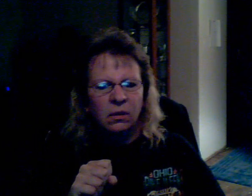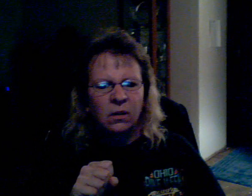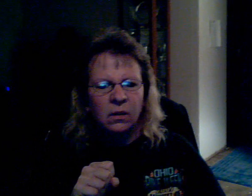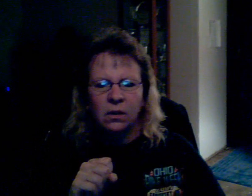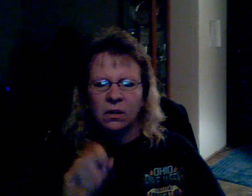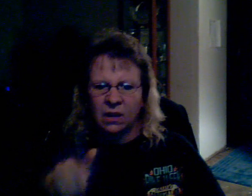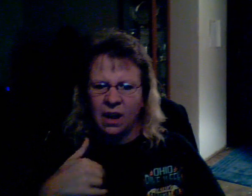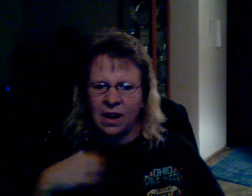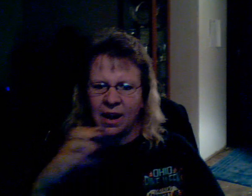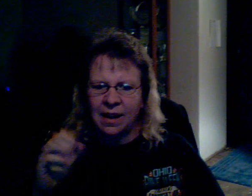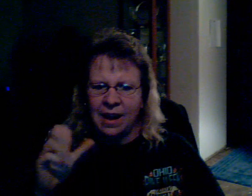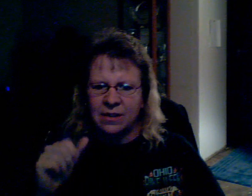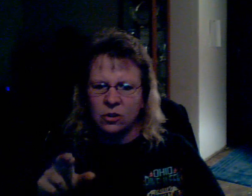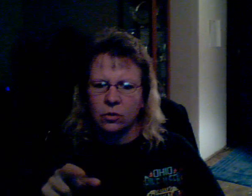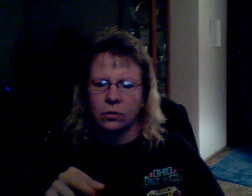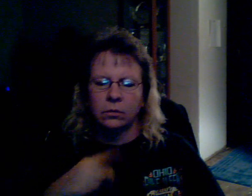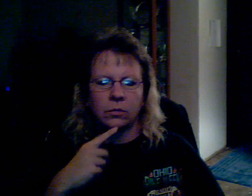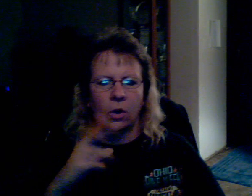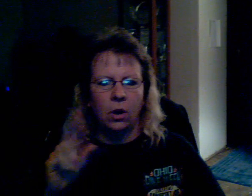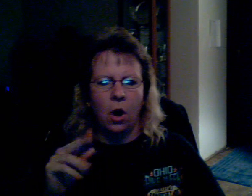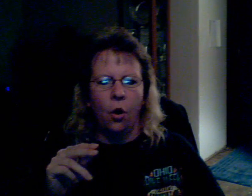And I can't do it all.